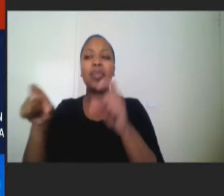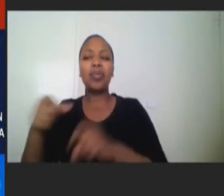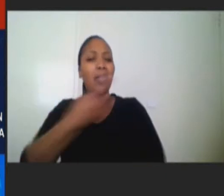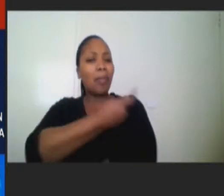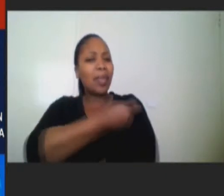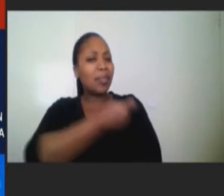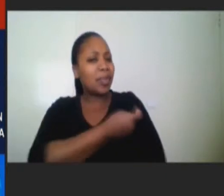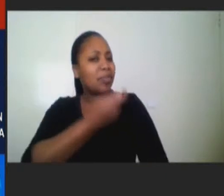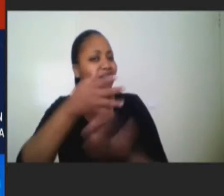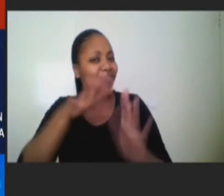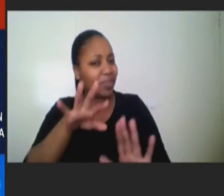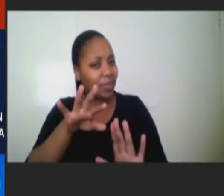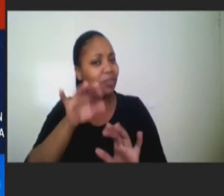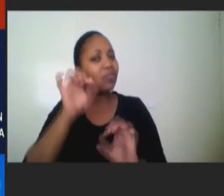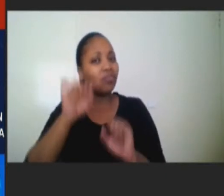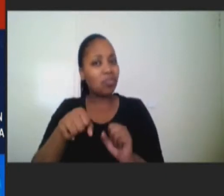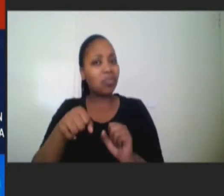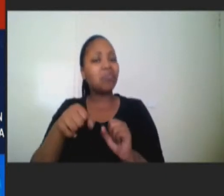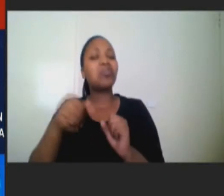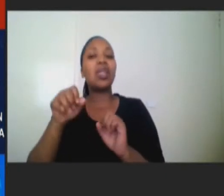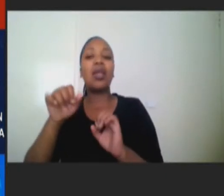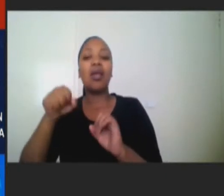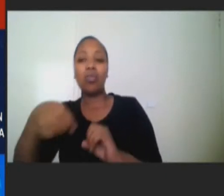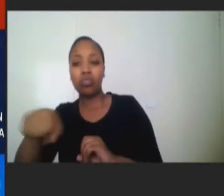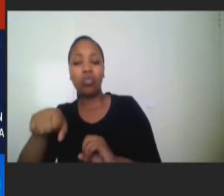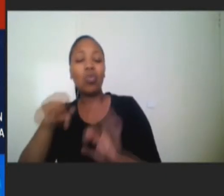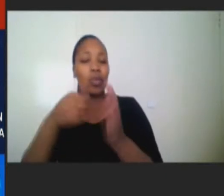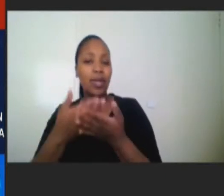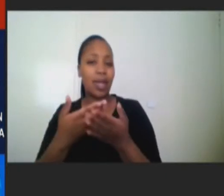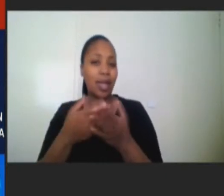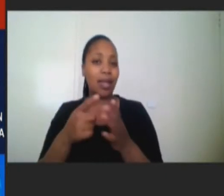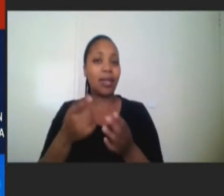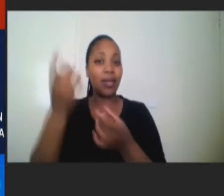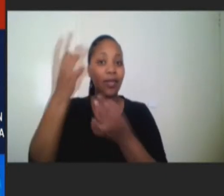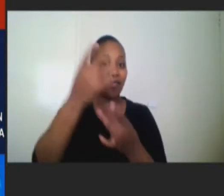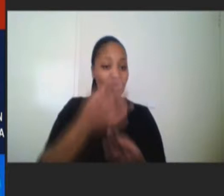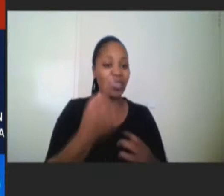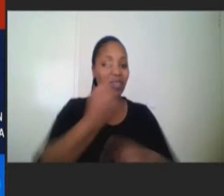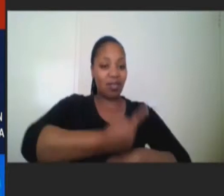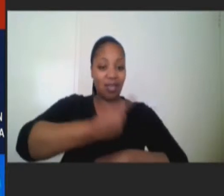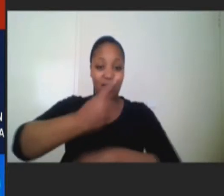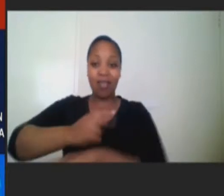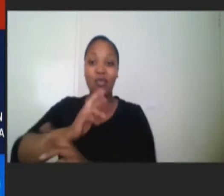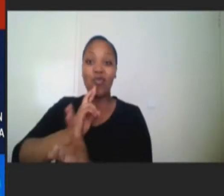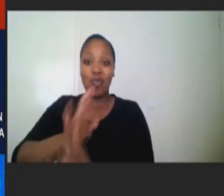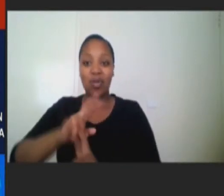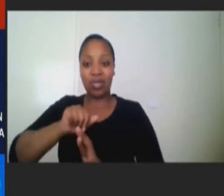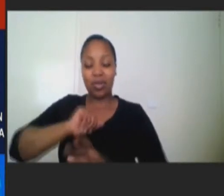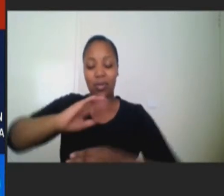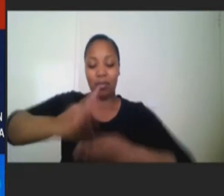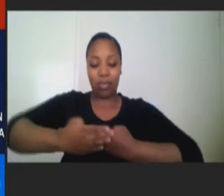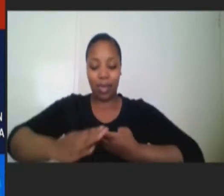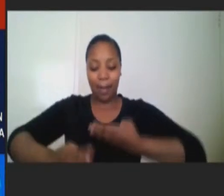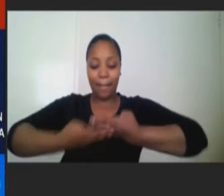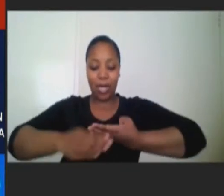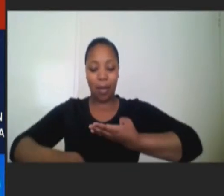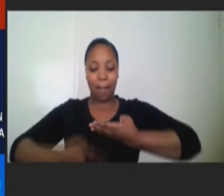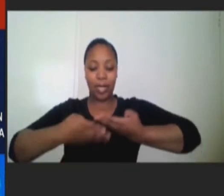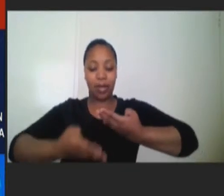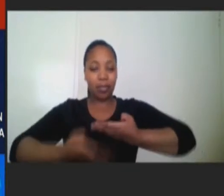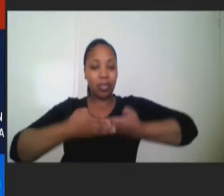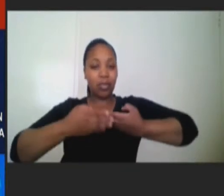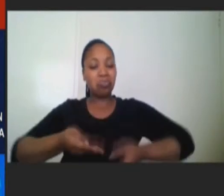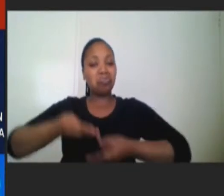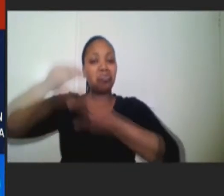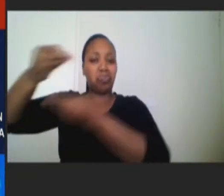would be looking to integrate that information into our daily reports. Dr. Jasat can give a little bit more details just in terms of